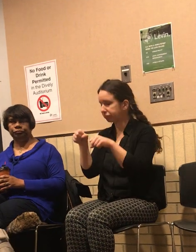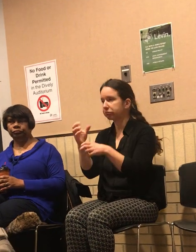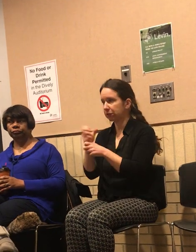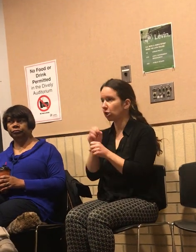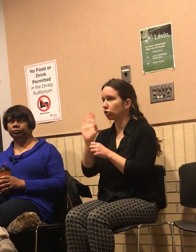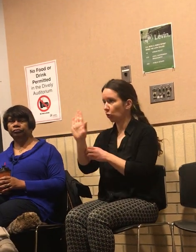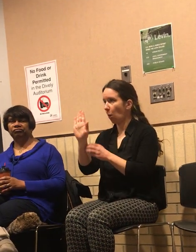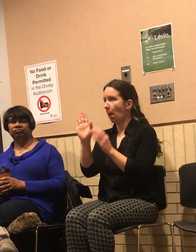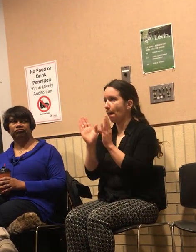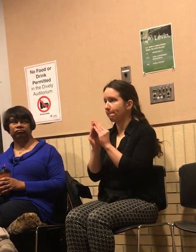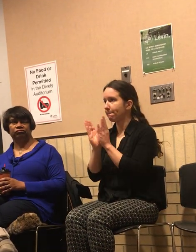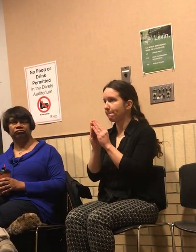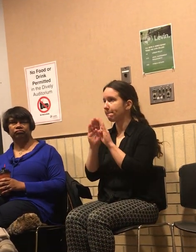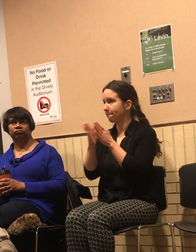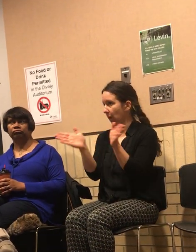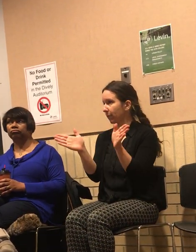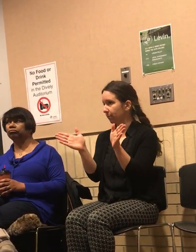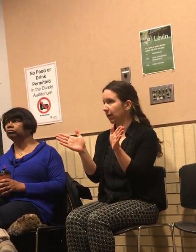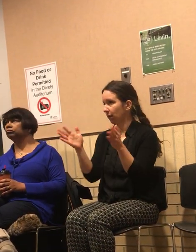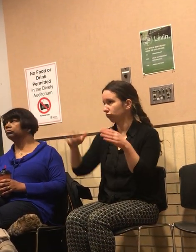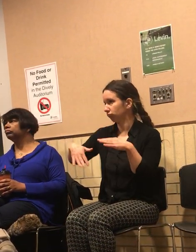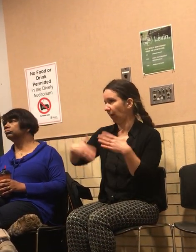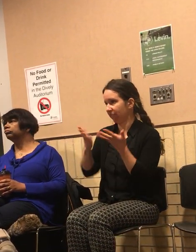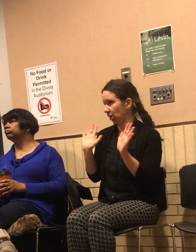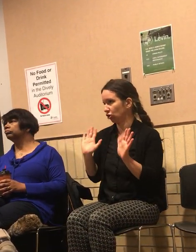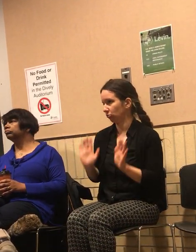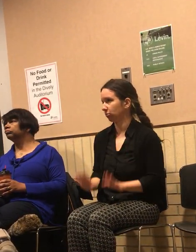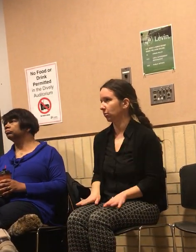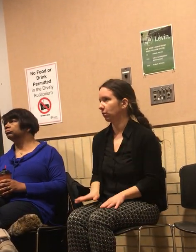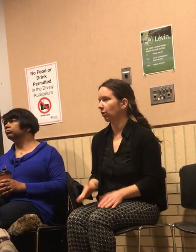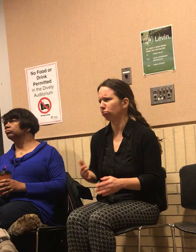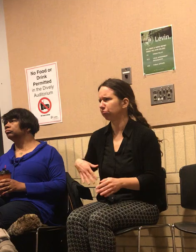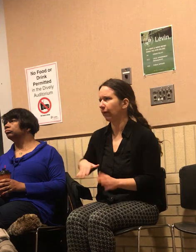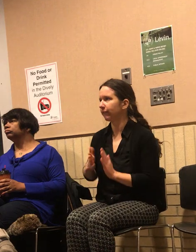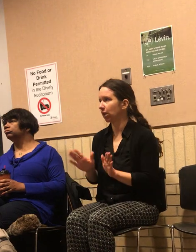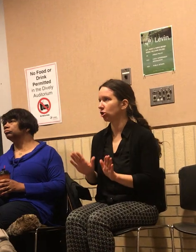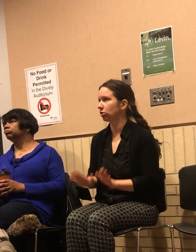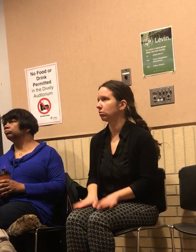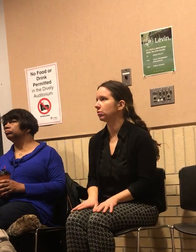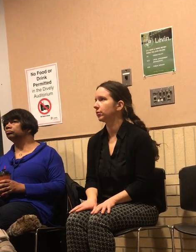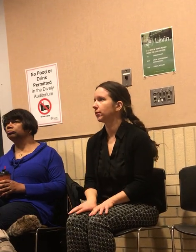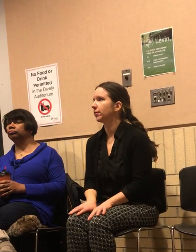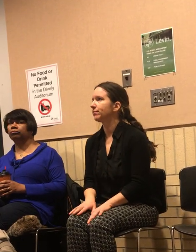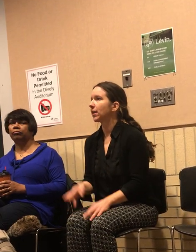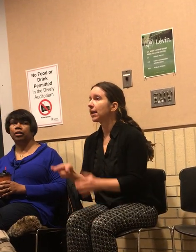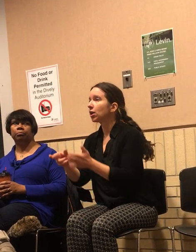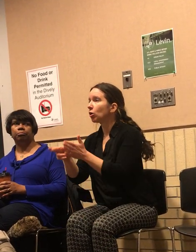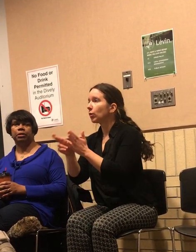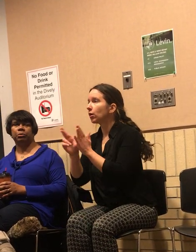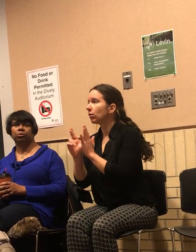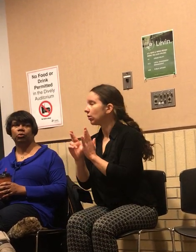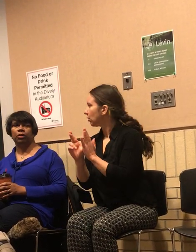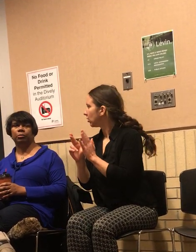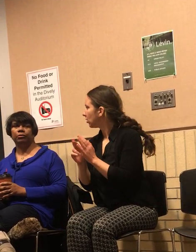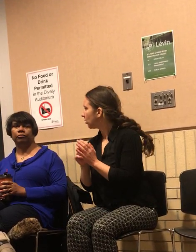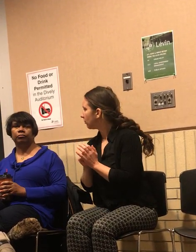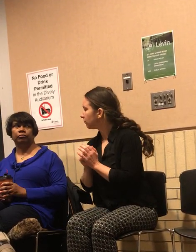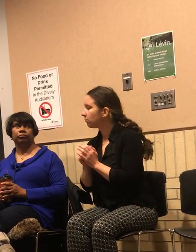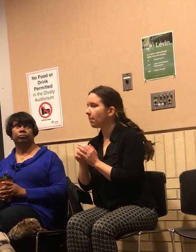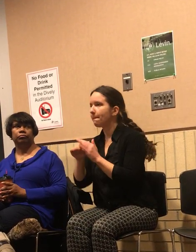a couple other ones. Yes, Richard. Is there a minimum required period for attendance for these things to pass? Yes, the whole